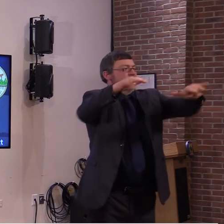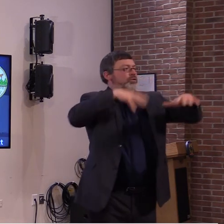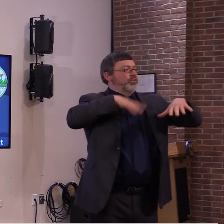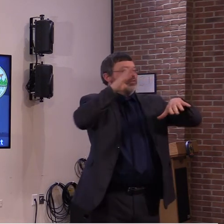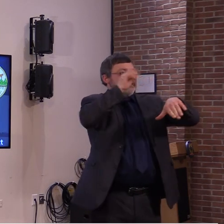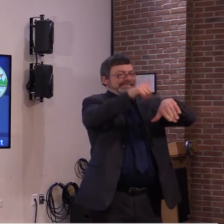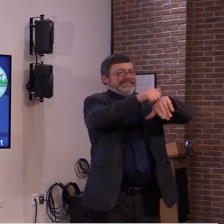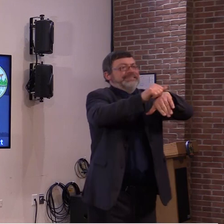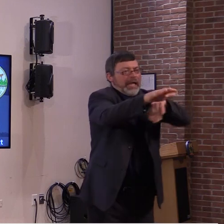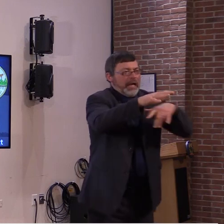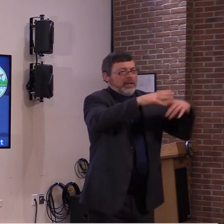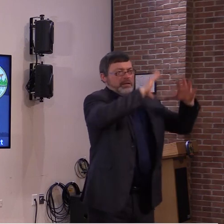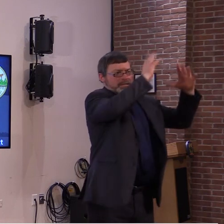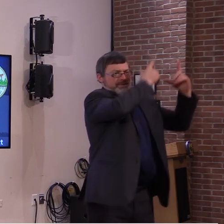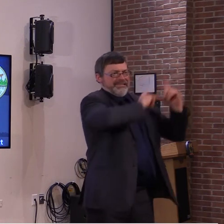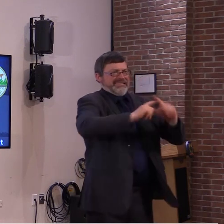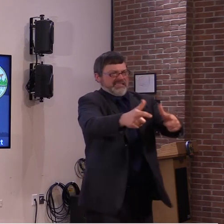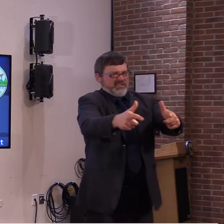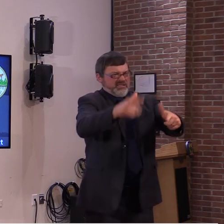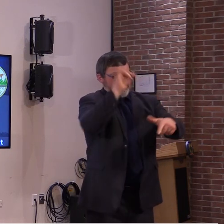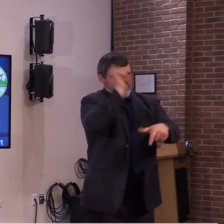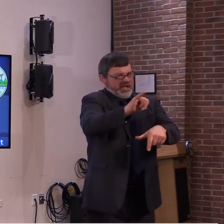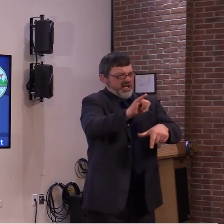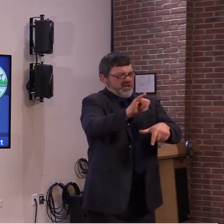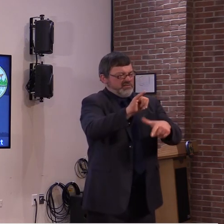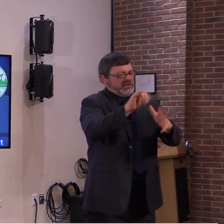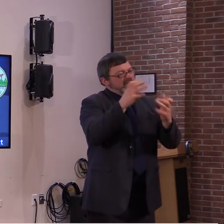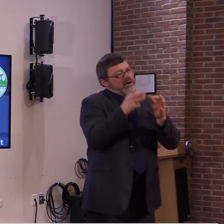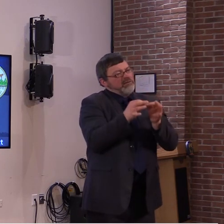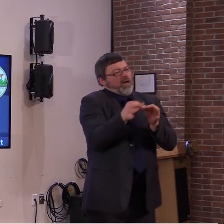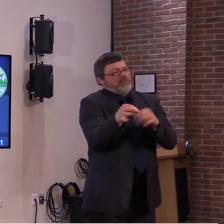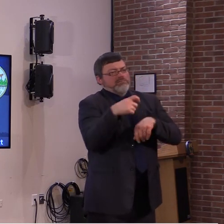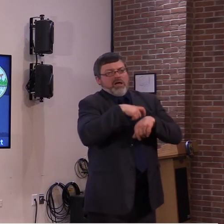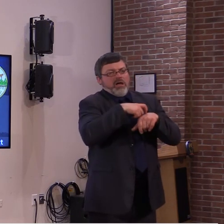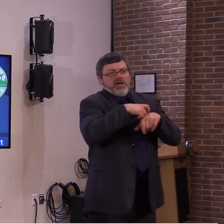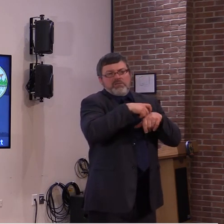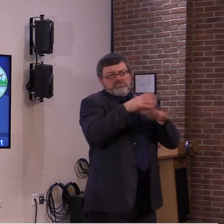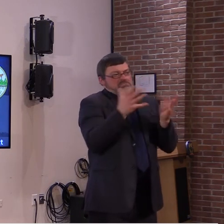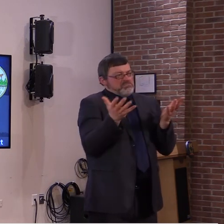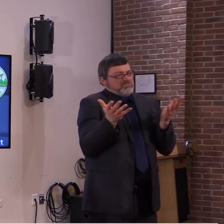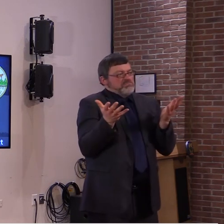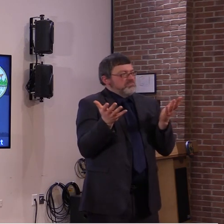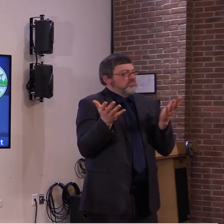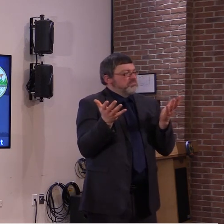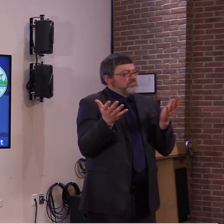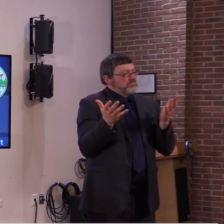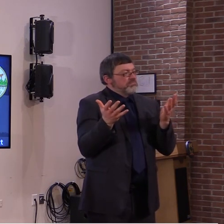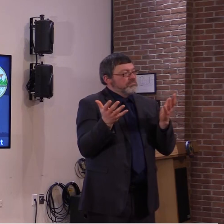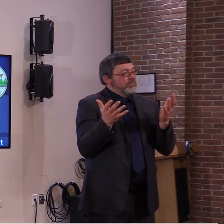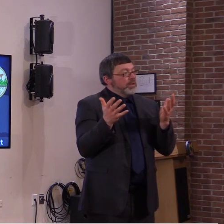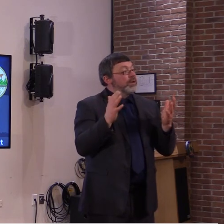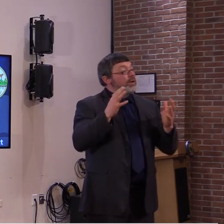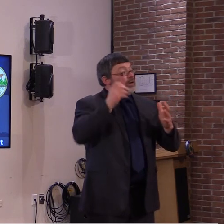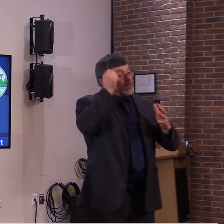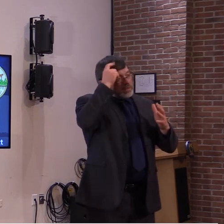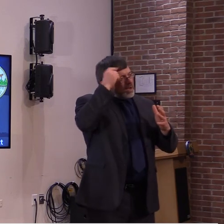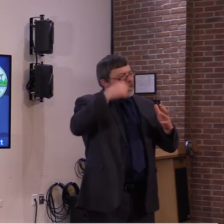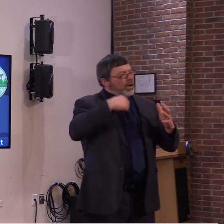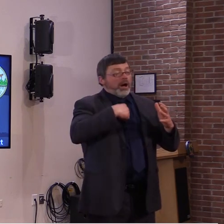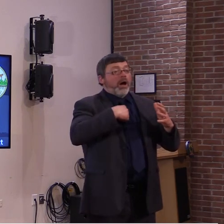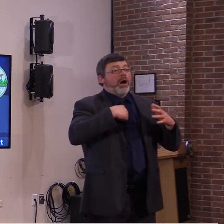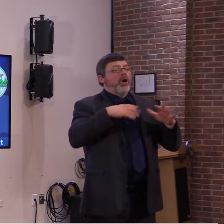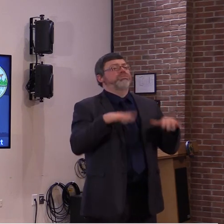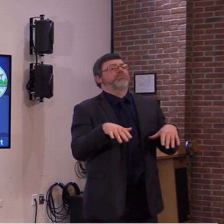hard to contemplate that, but as long as we continue to not lose ground and continue to increase